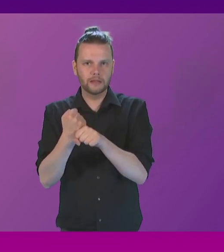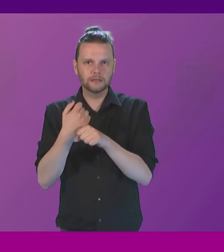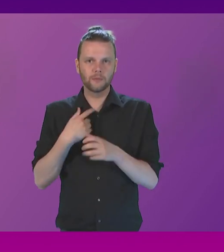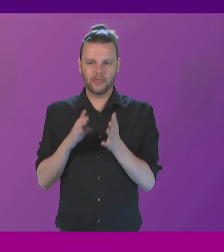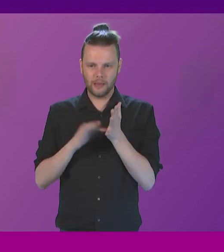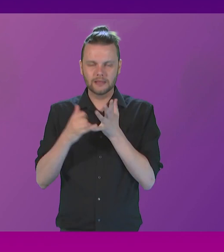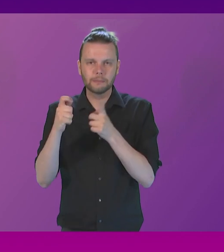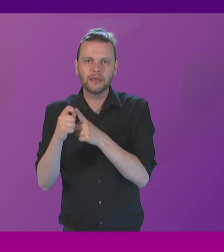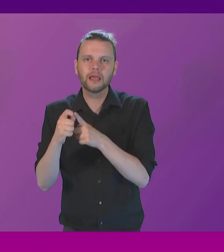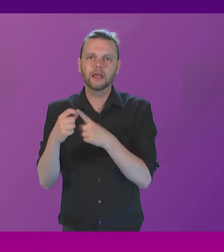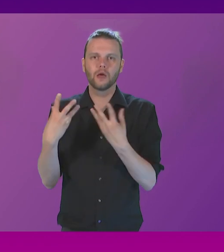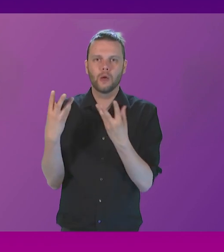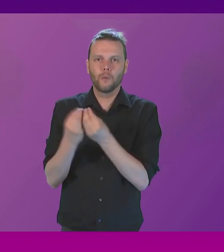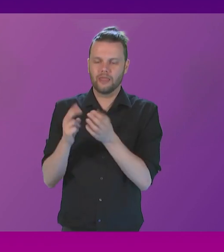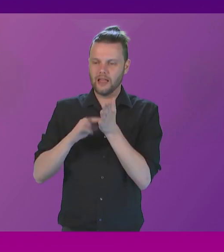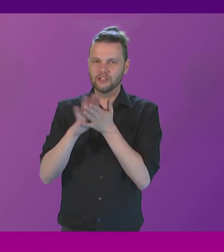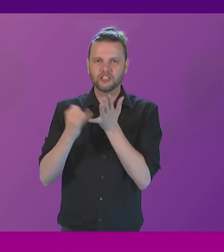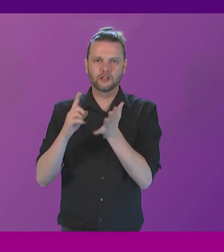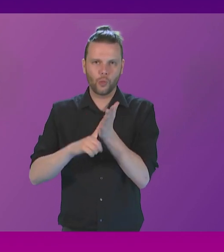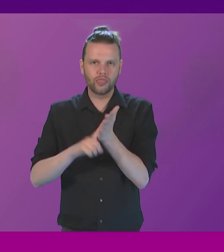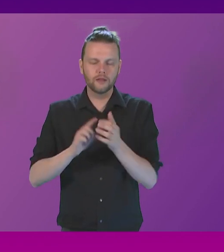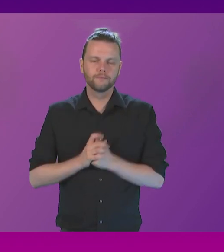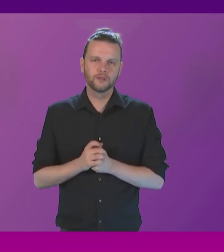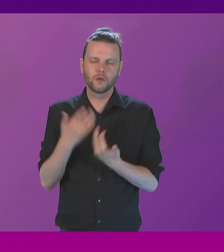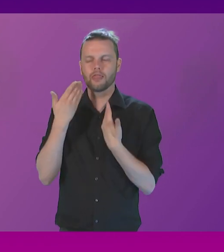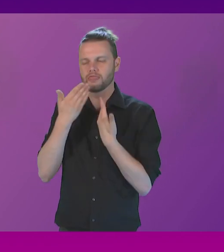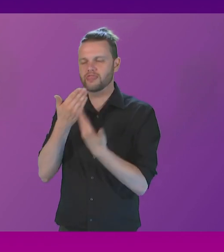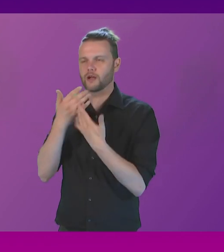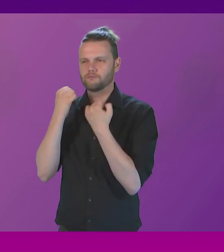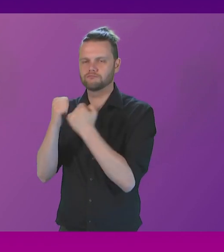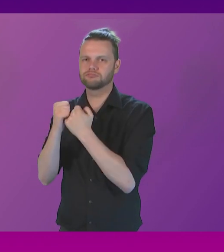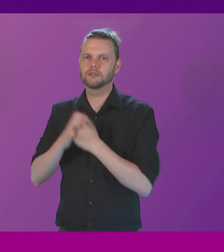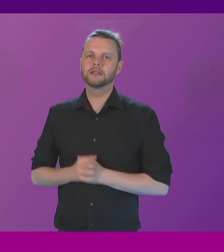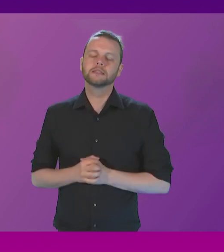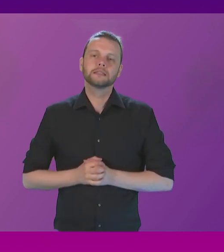your MSPs, and with NHS Lothian. I thank you very much.